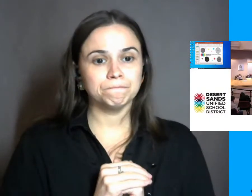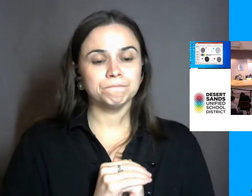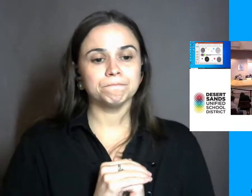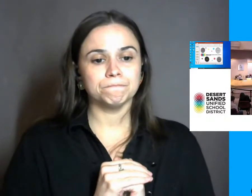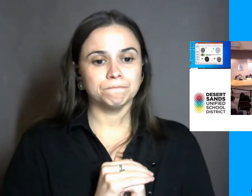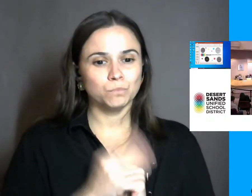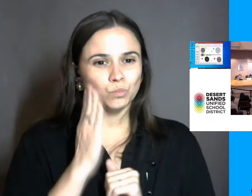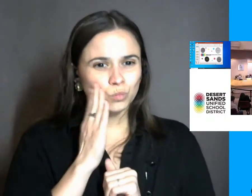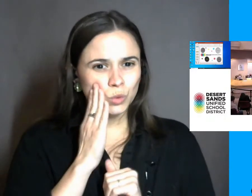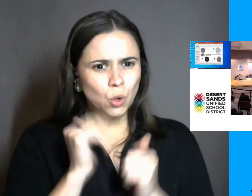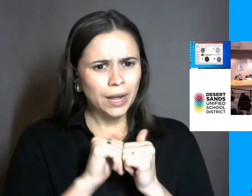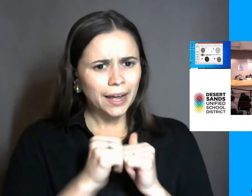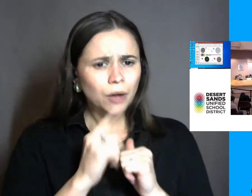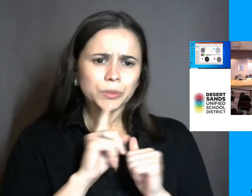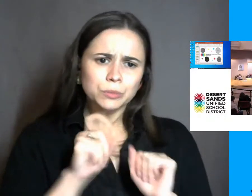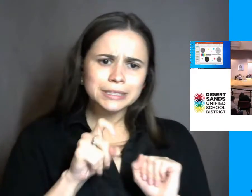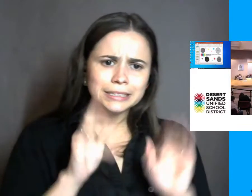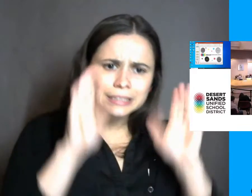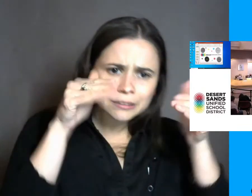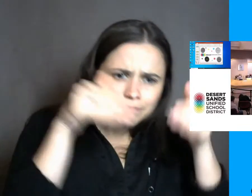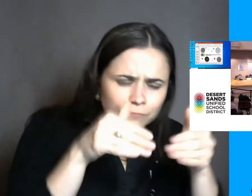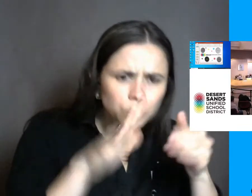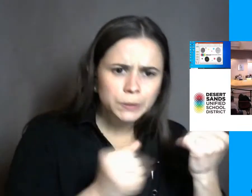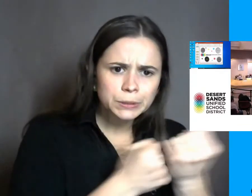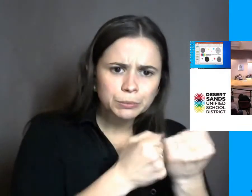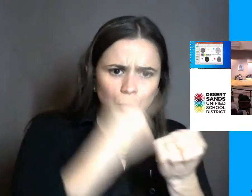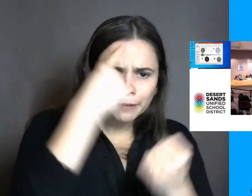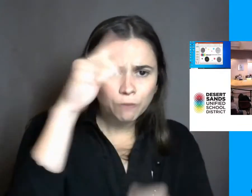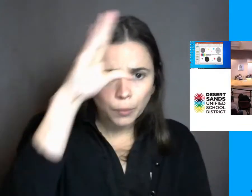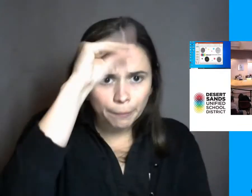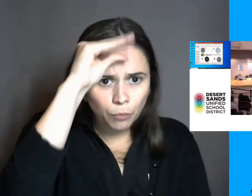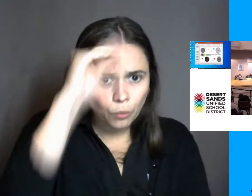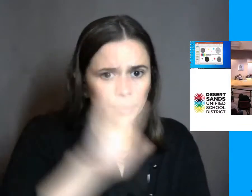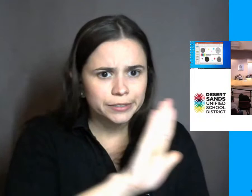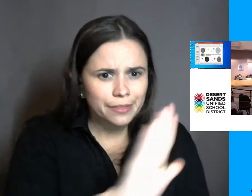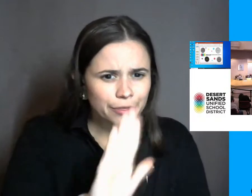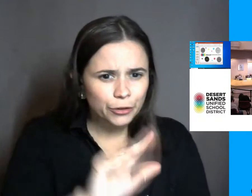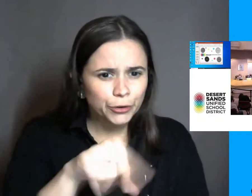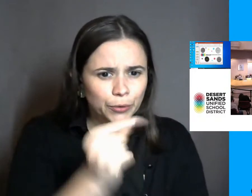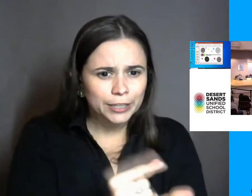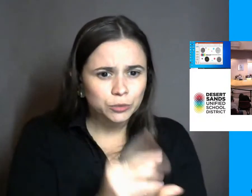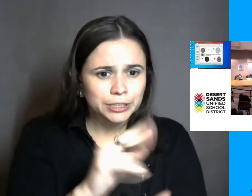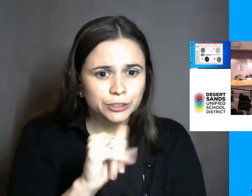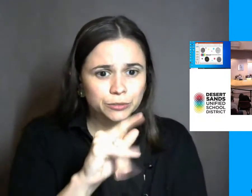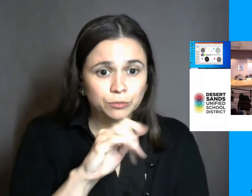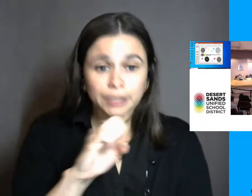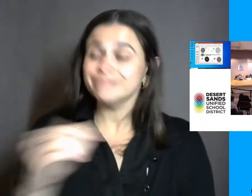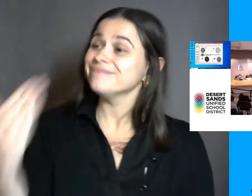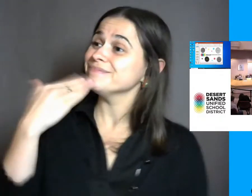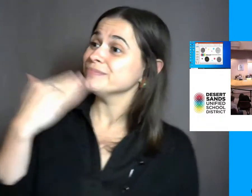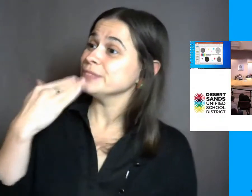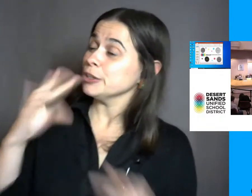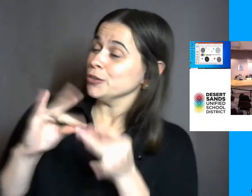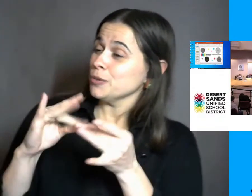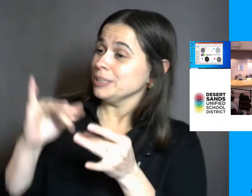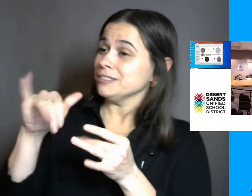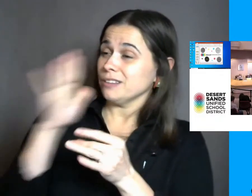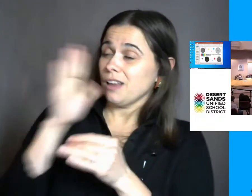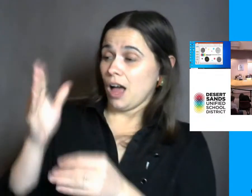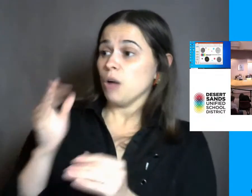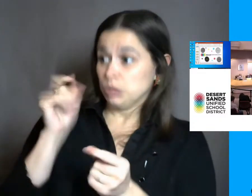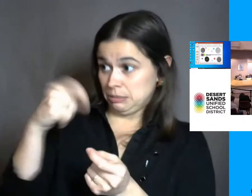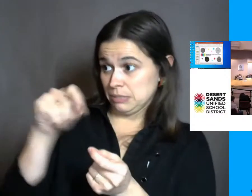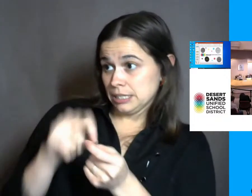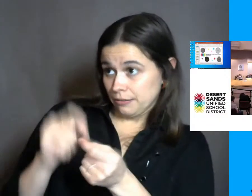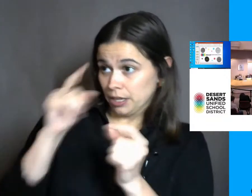our boys in as far as their graduation rate. Thank you for bringing that up. We certainly can provide you an updated report specifically on